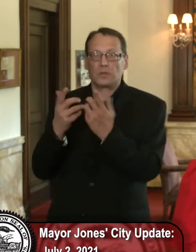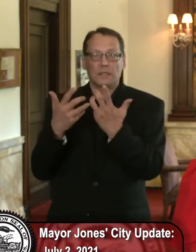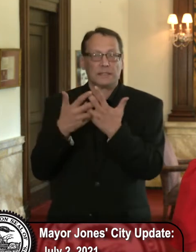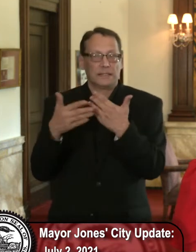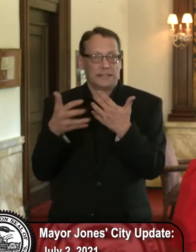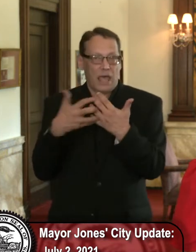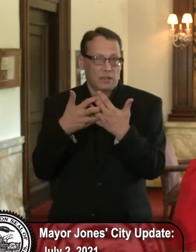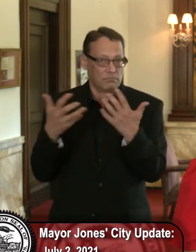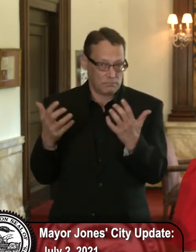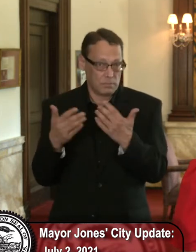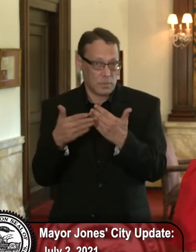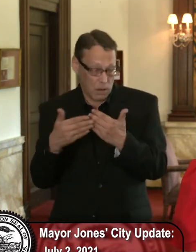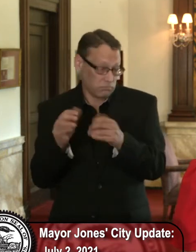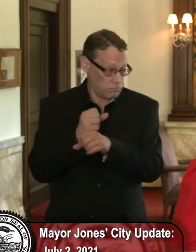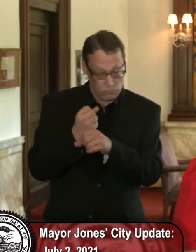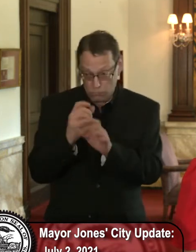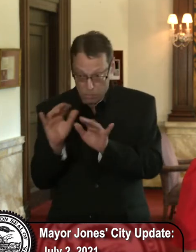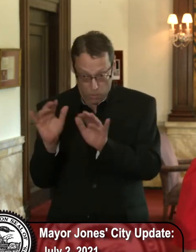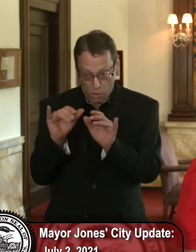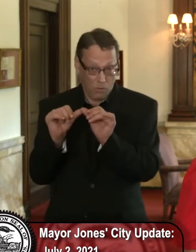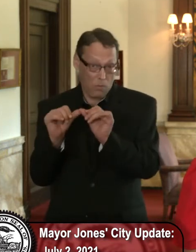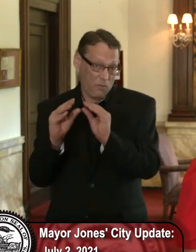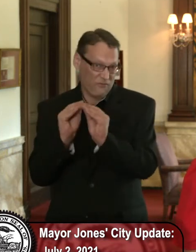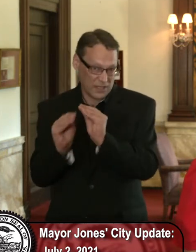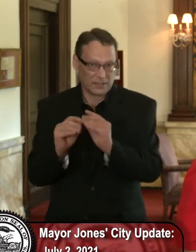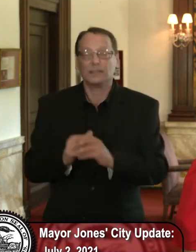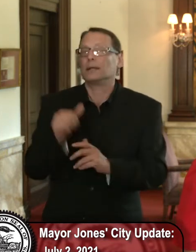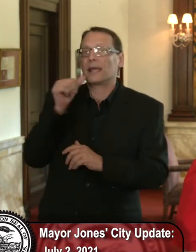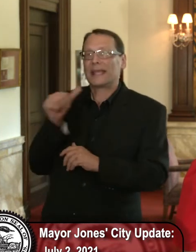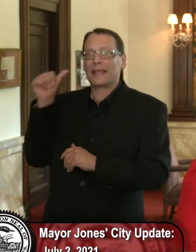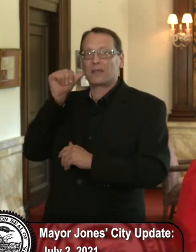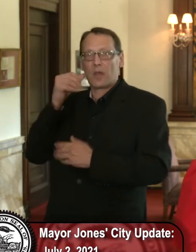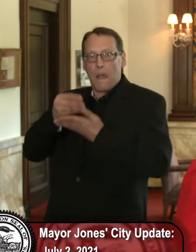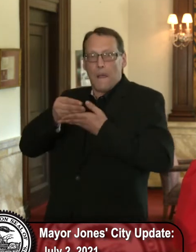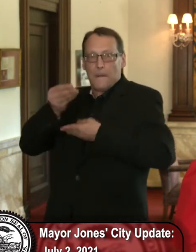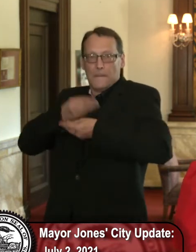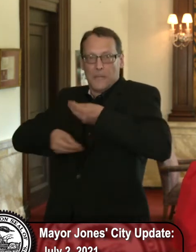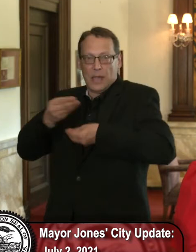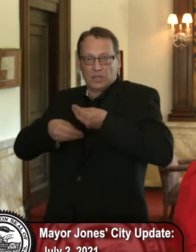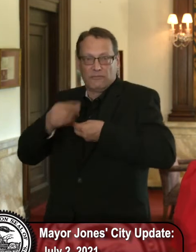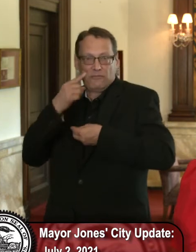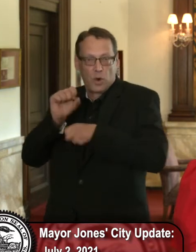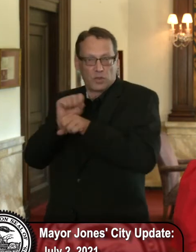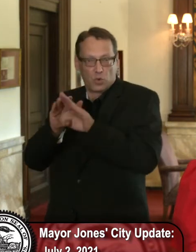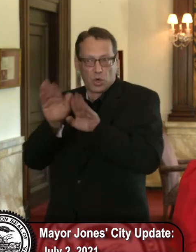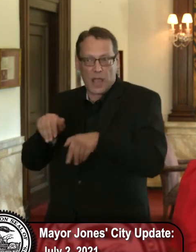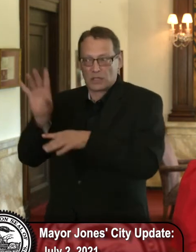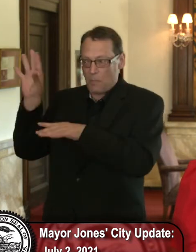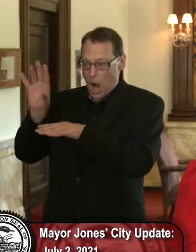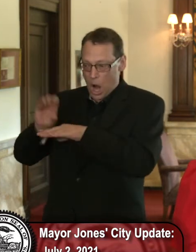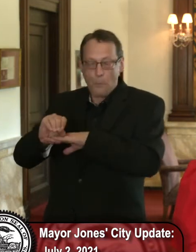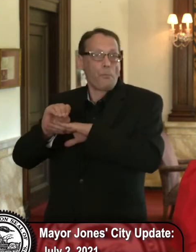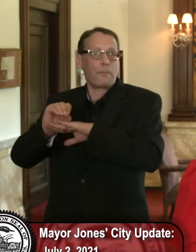are ongoing and will continue. As of yesterday, the budget for the Workhouse has been zeroed out and the